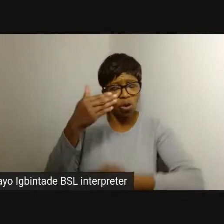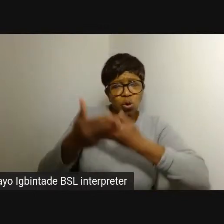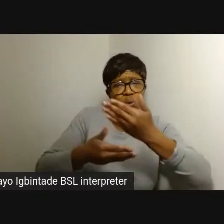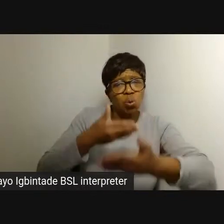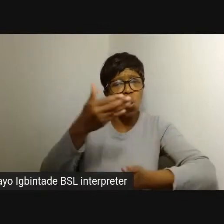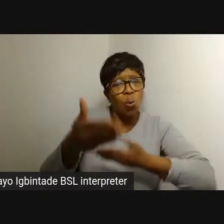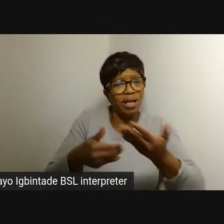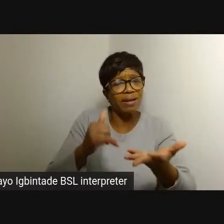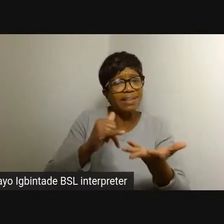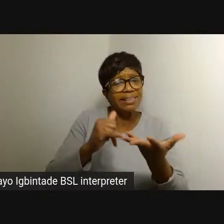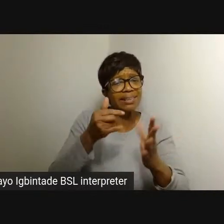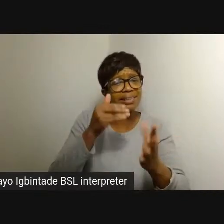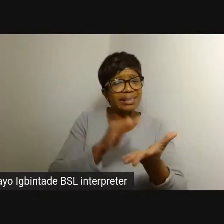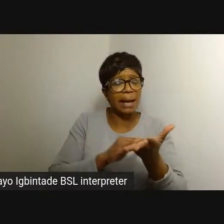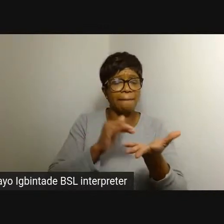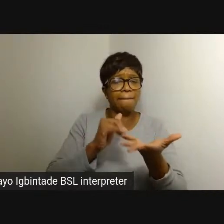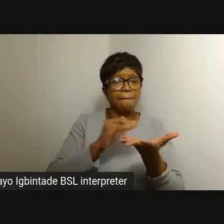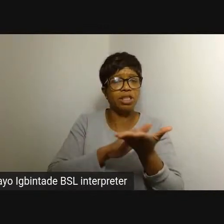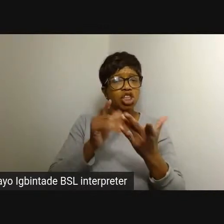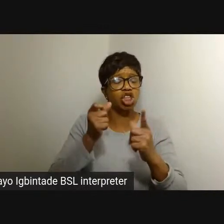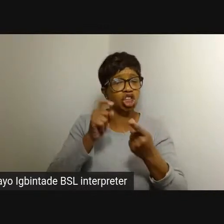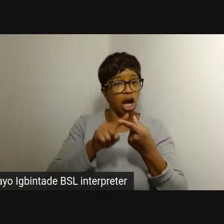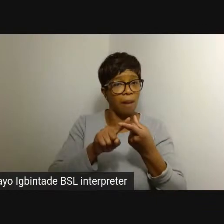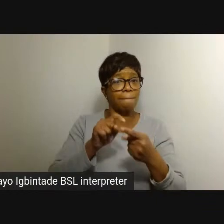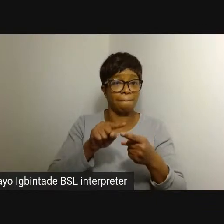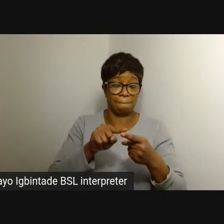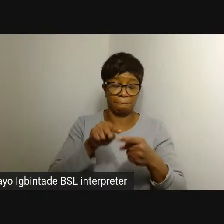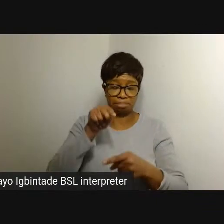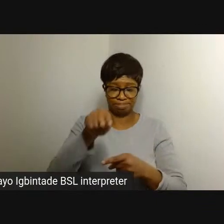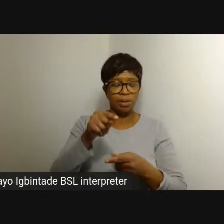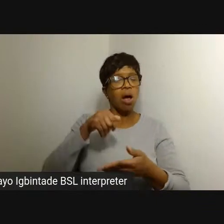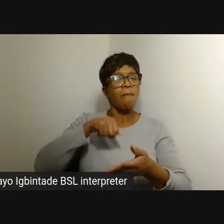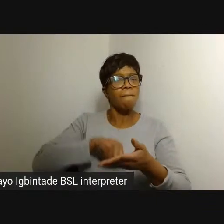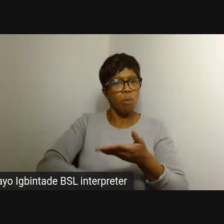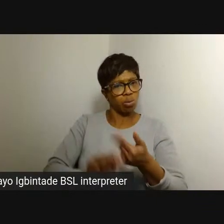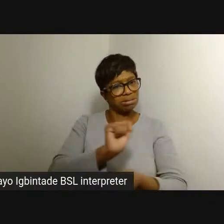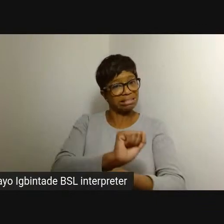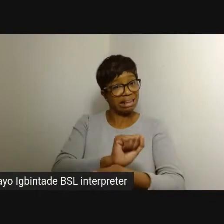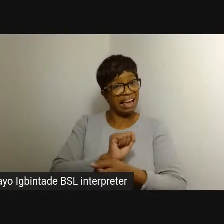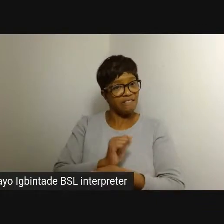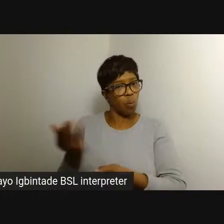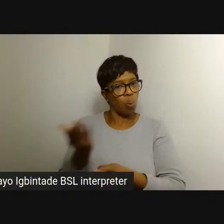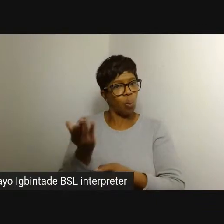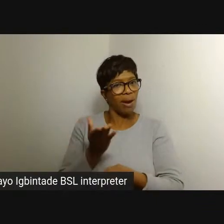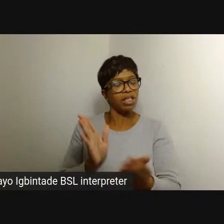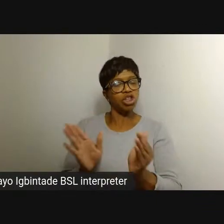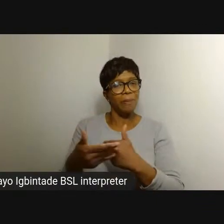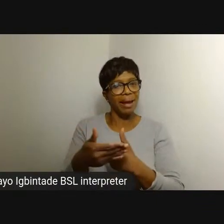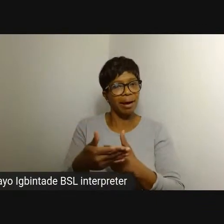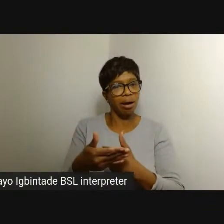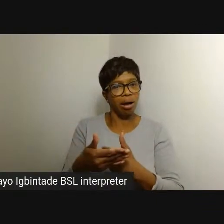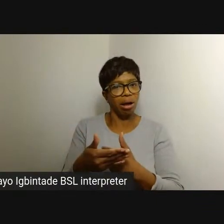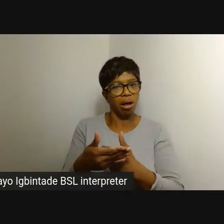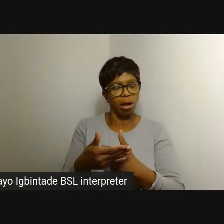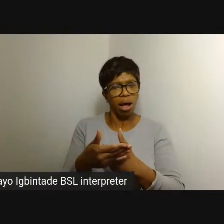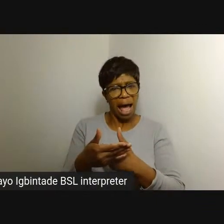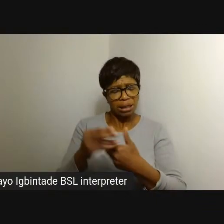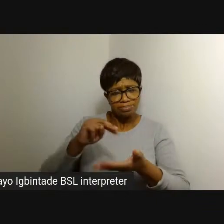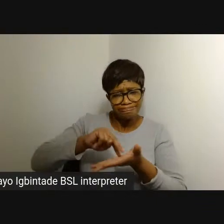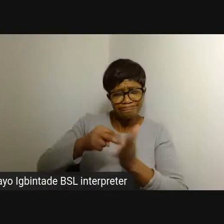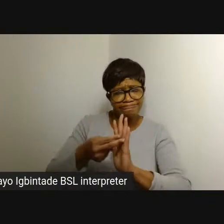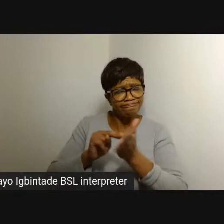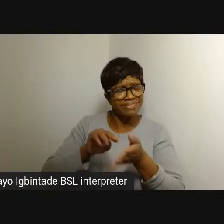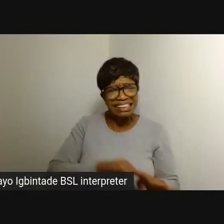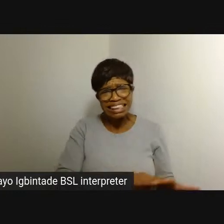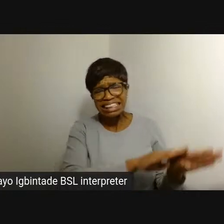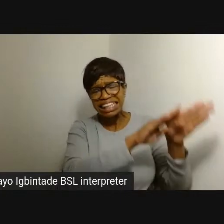of Sam Sharpe, he was born a slave in Jamaica and orchestrated a